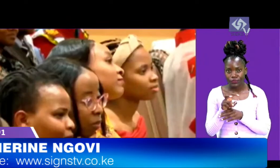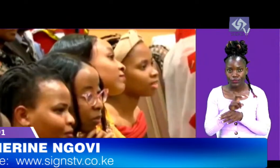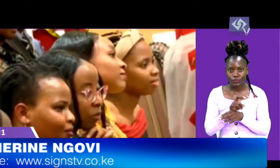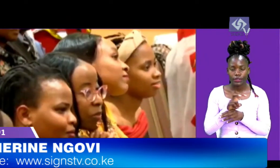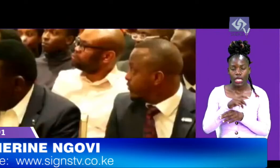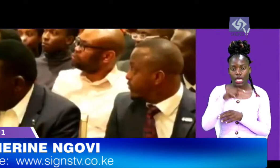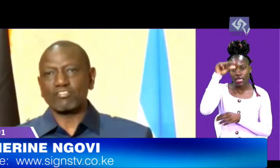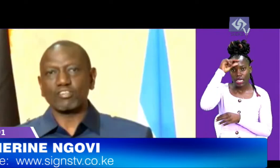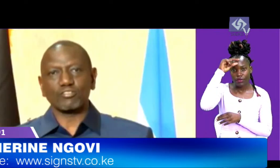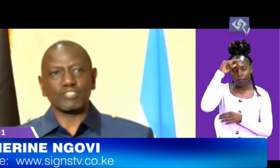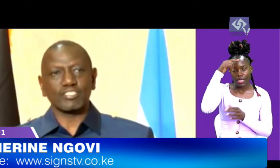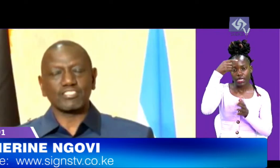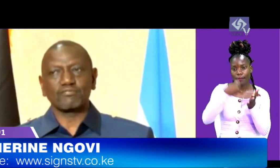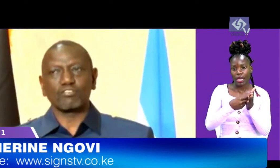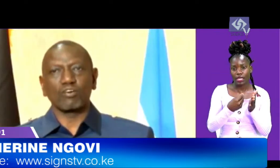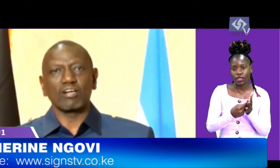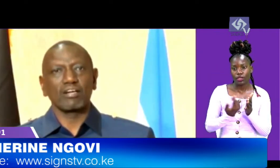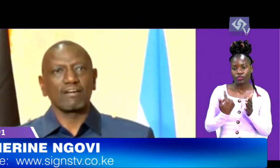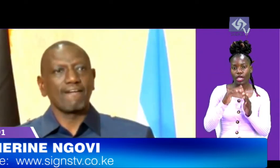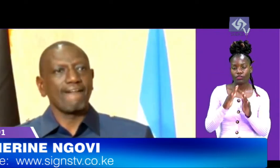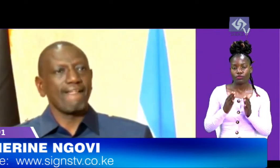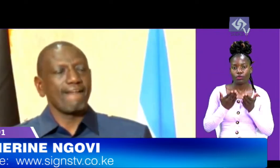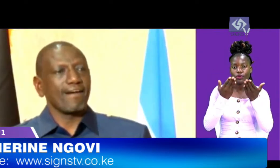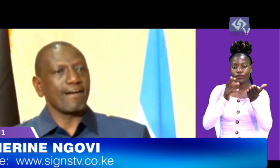government revenue. We provide resources for